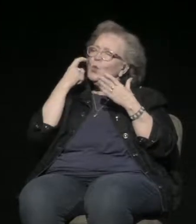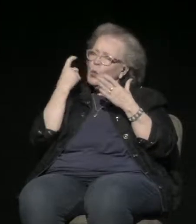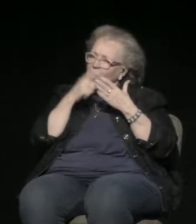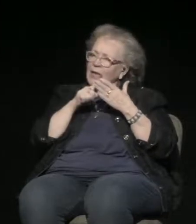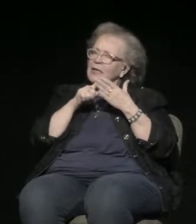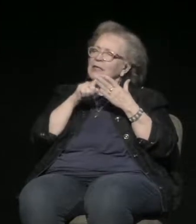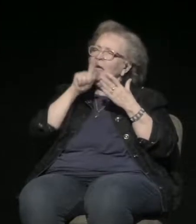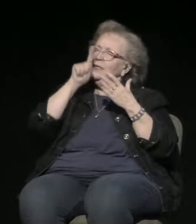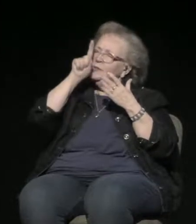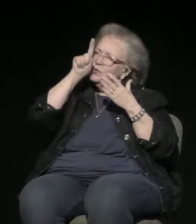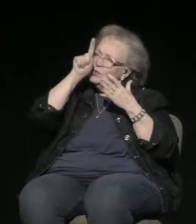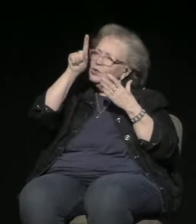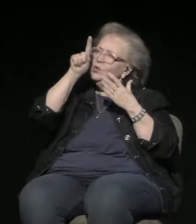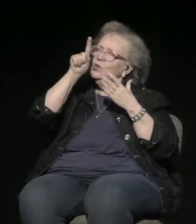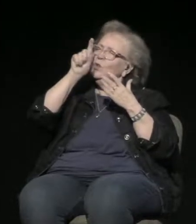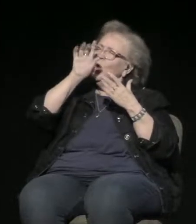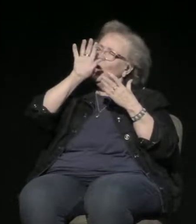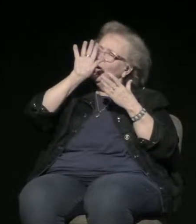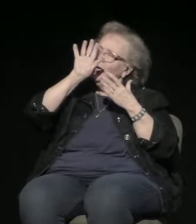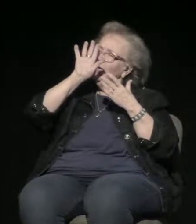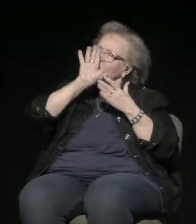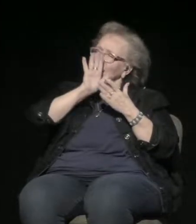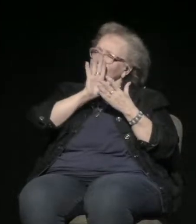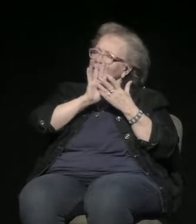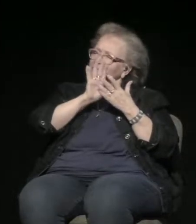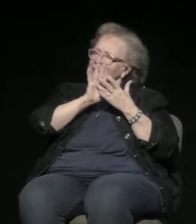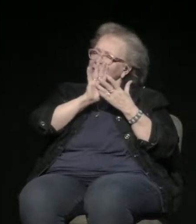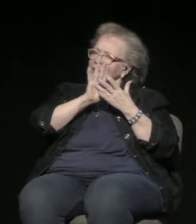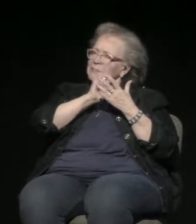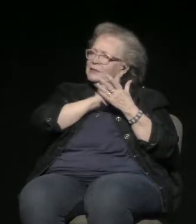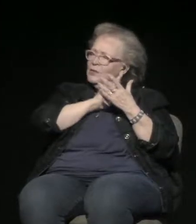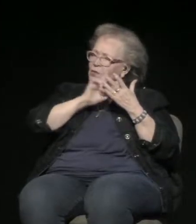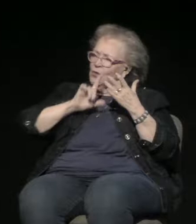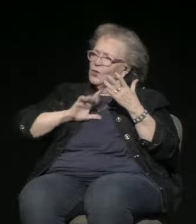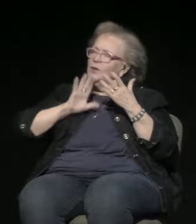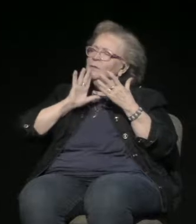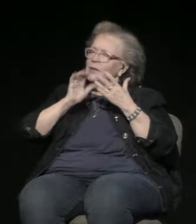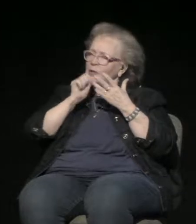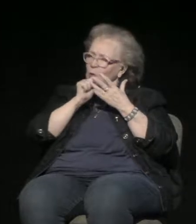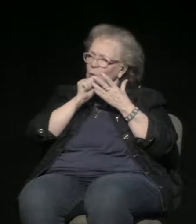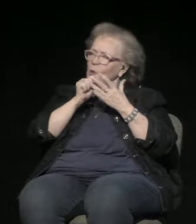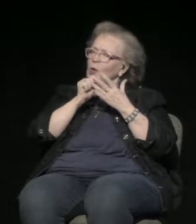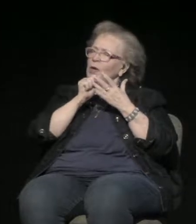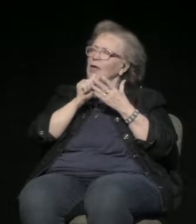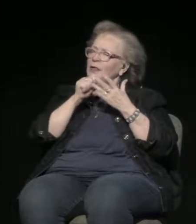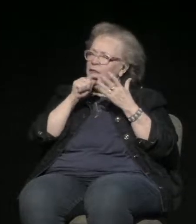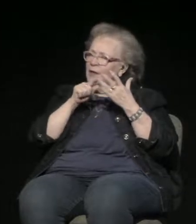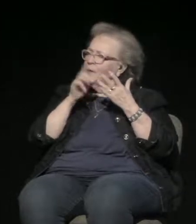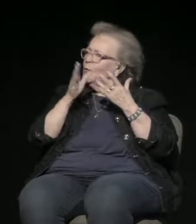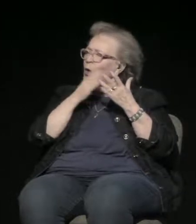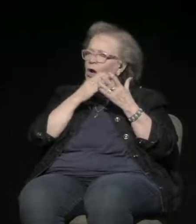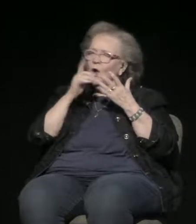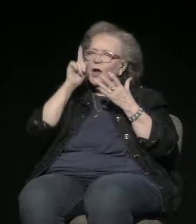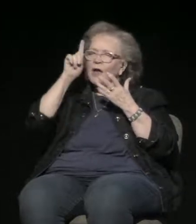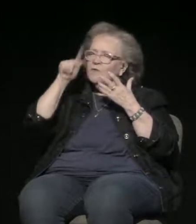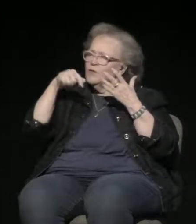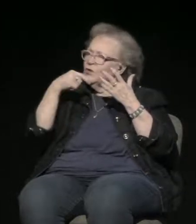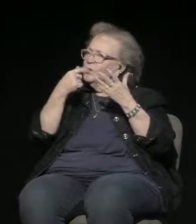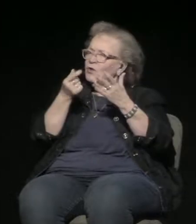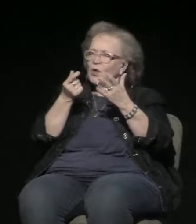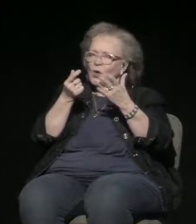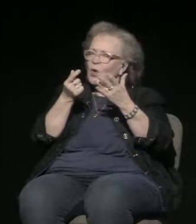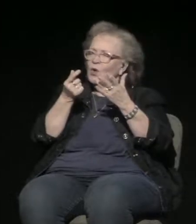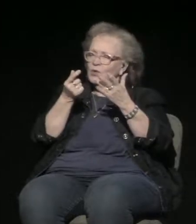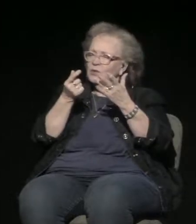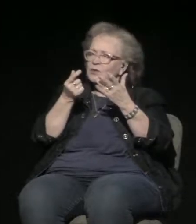That you are his Lord Lord and that you Will be with him Wherever you go And Lord we pray